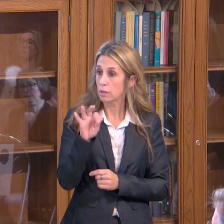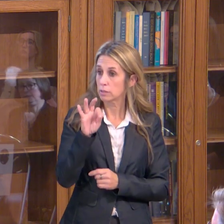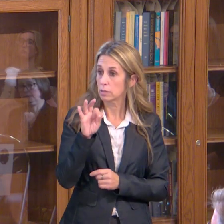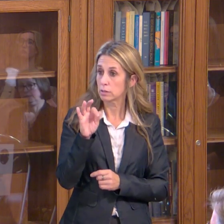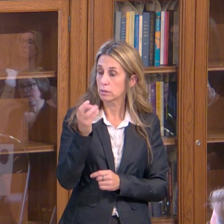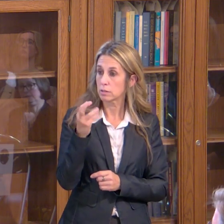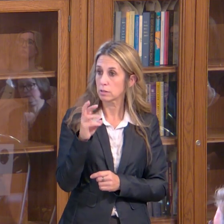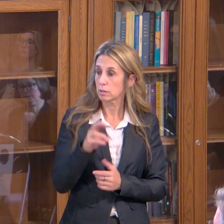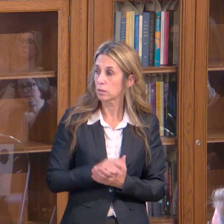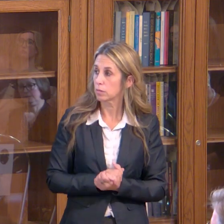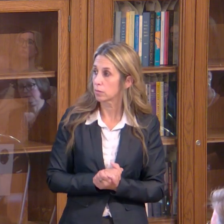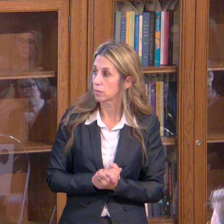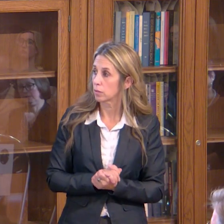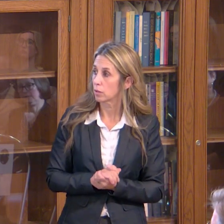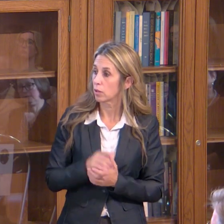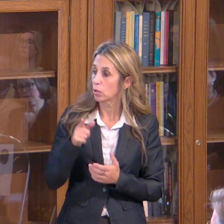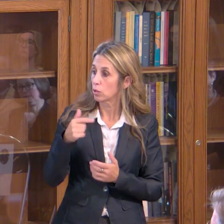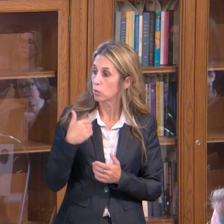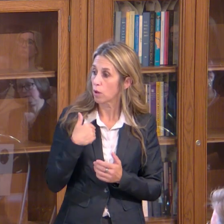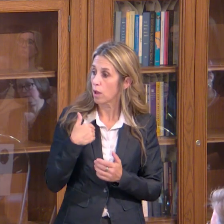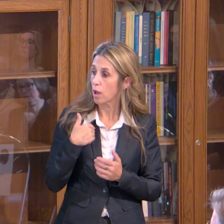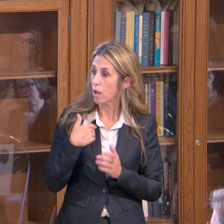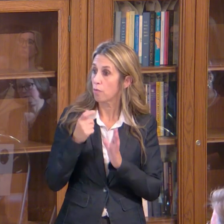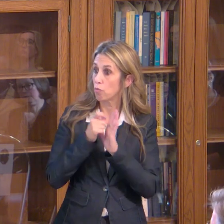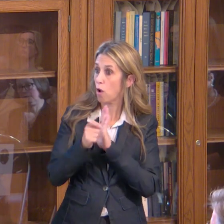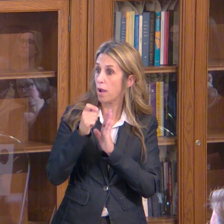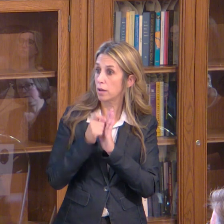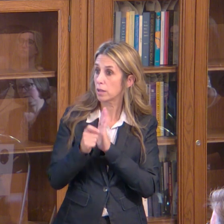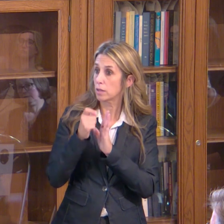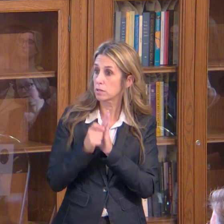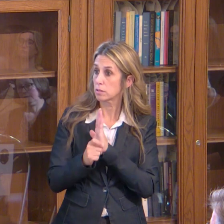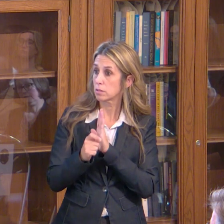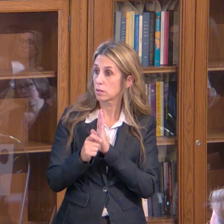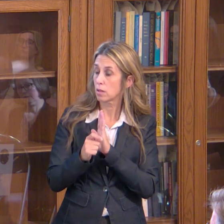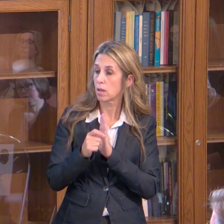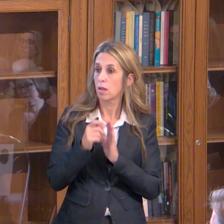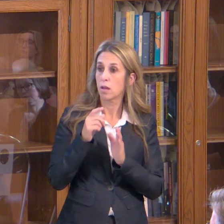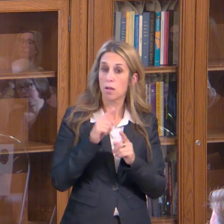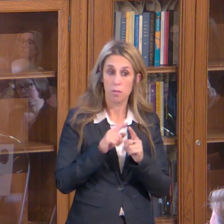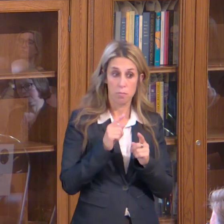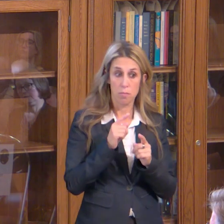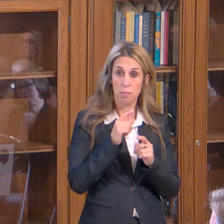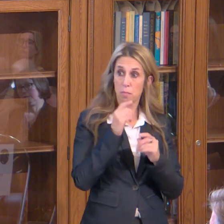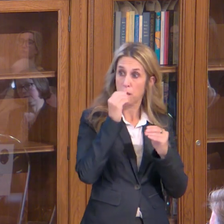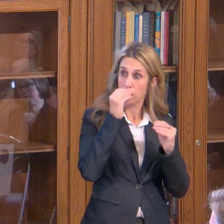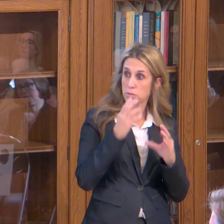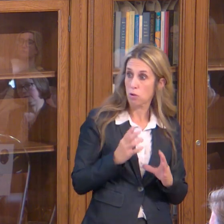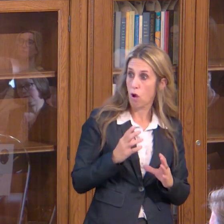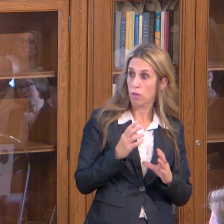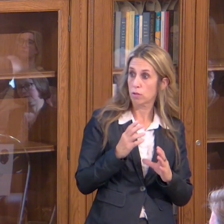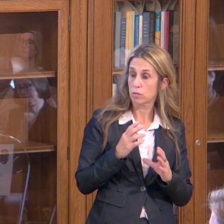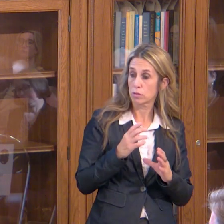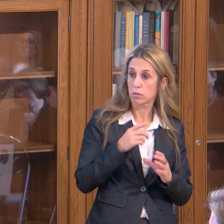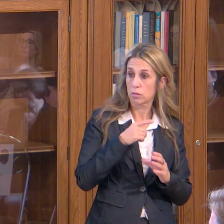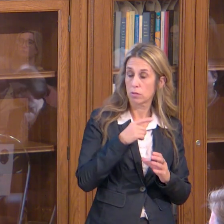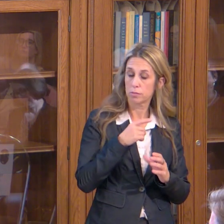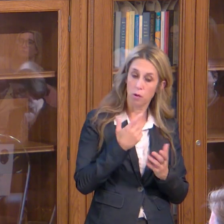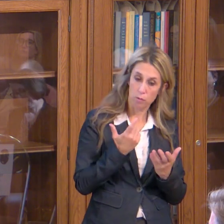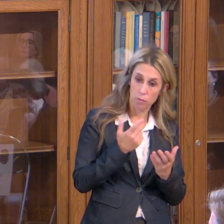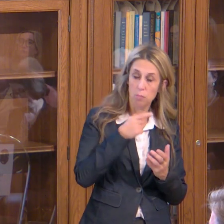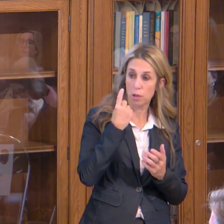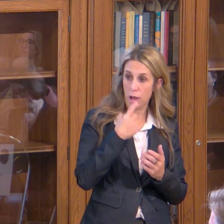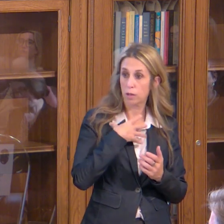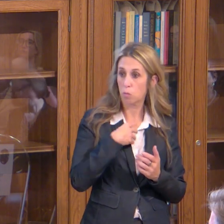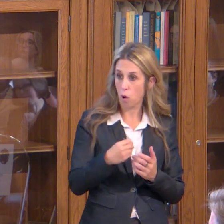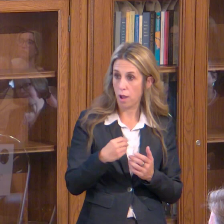1916 you have writings by Scholars black and white or the the the